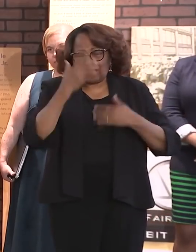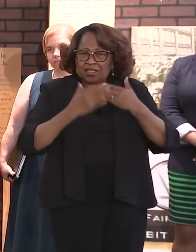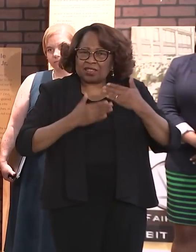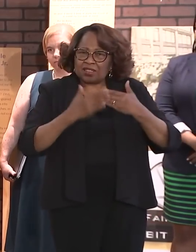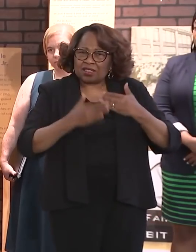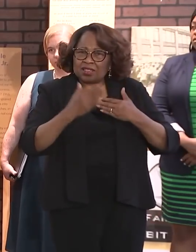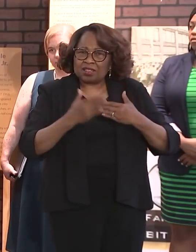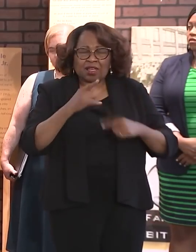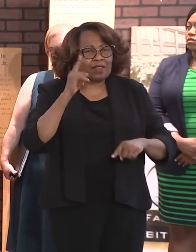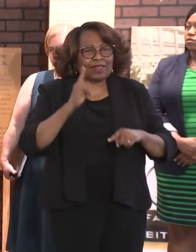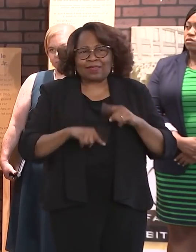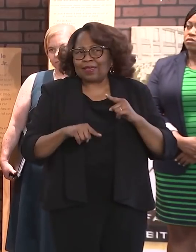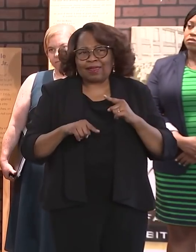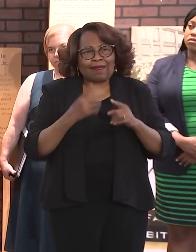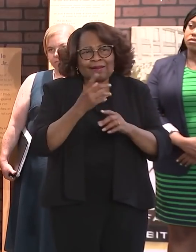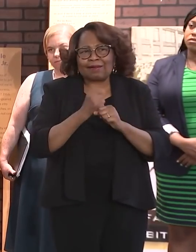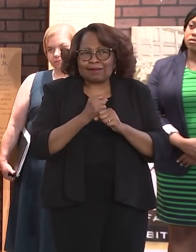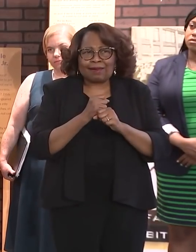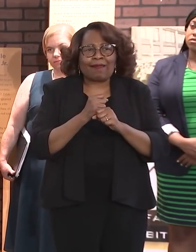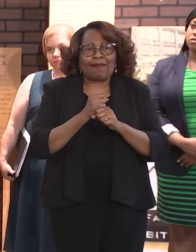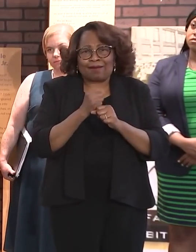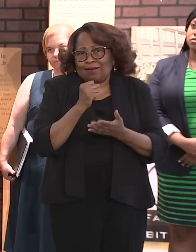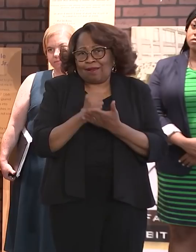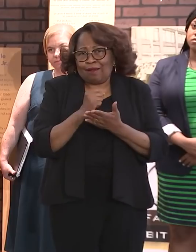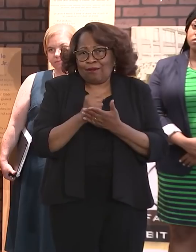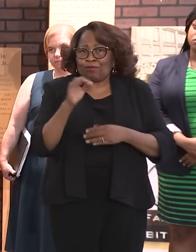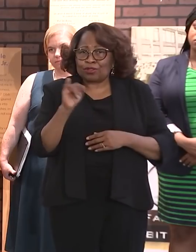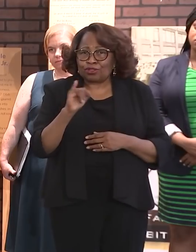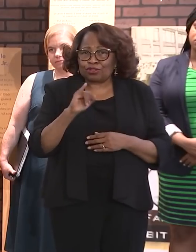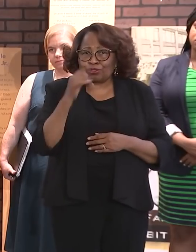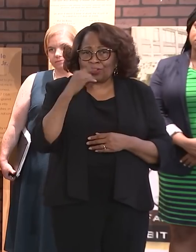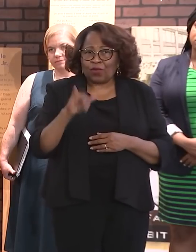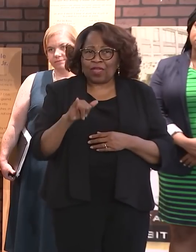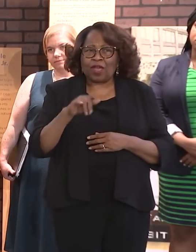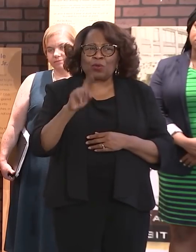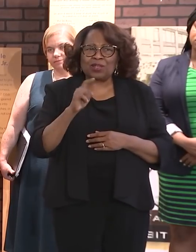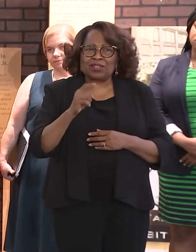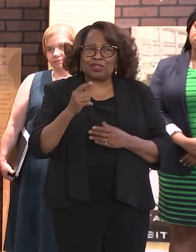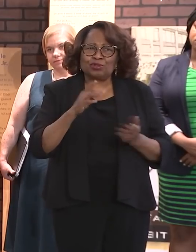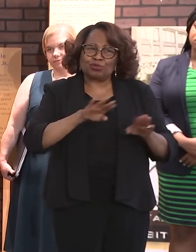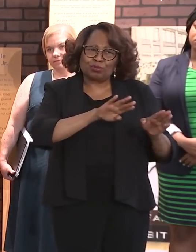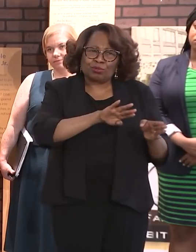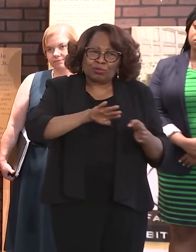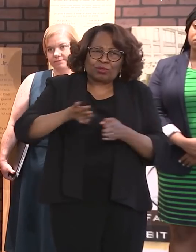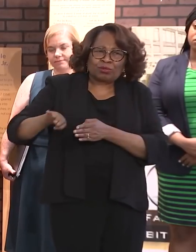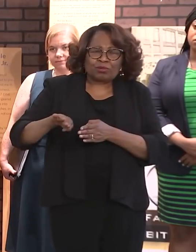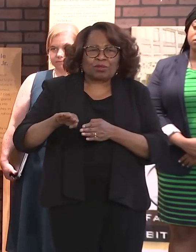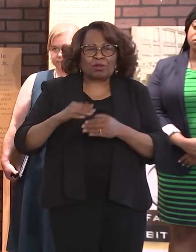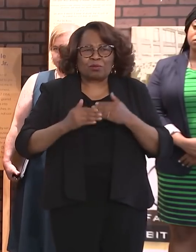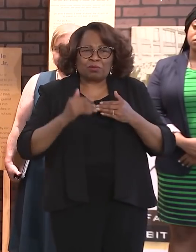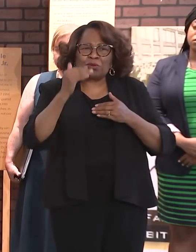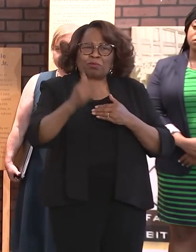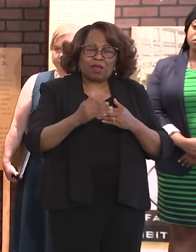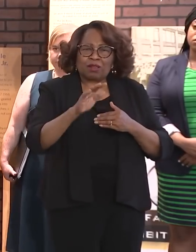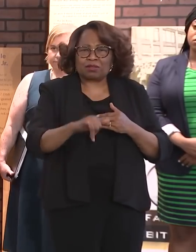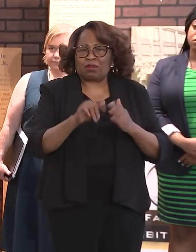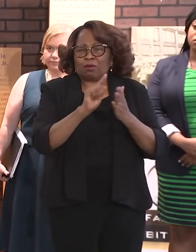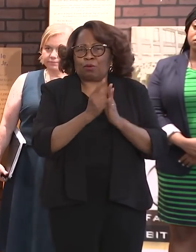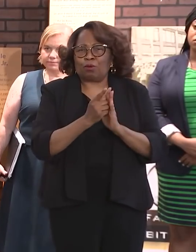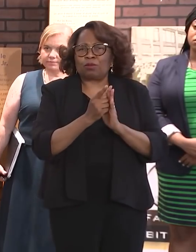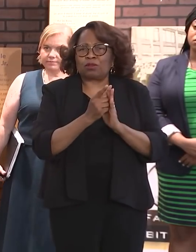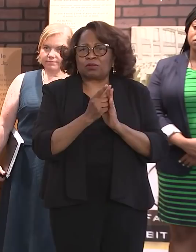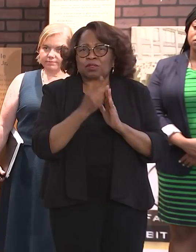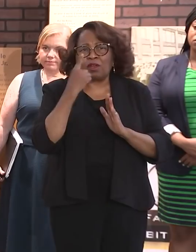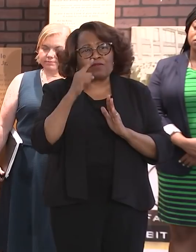that they can't get coverage for. We need to move past this moment. We need to move past this moment for